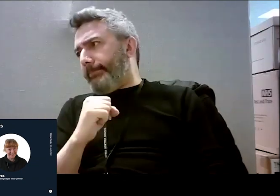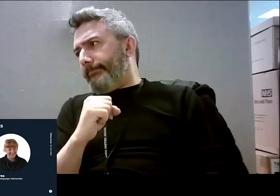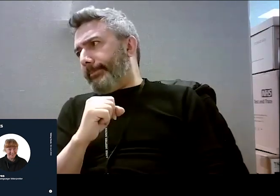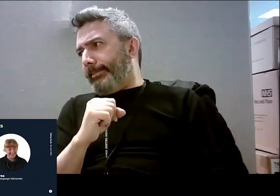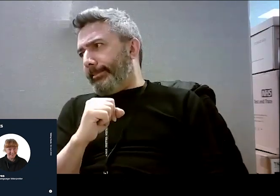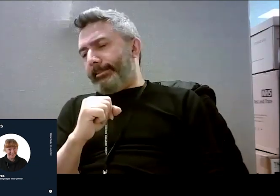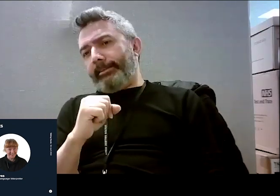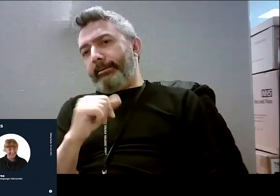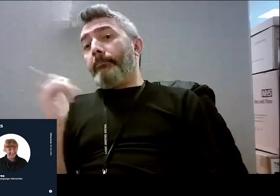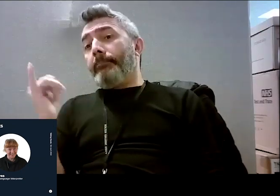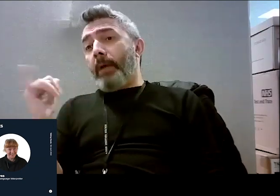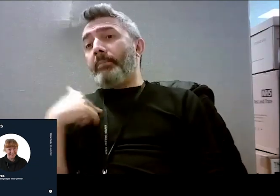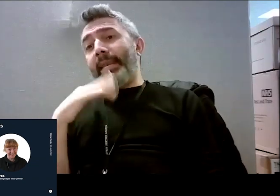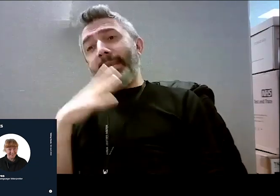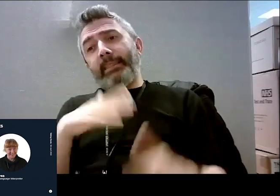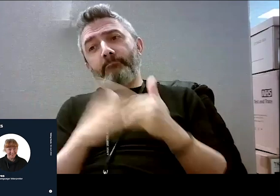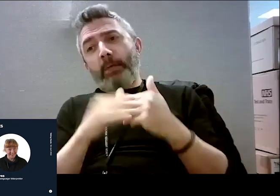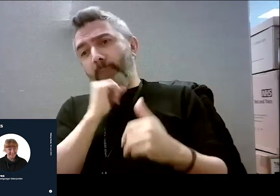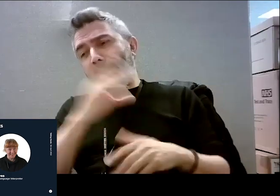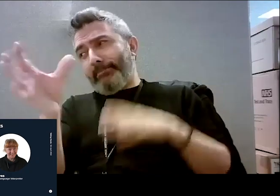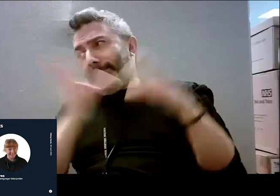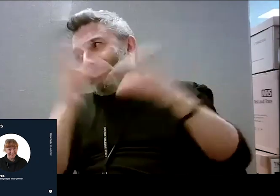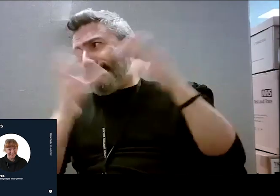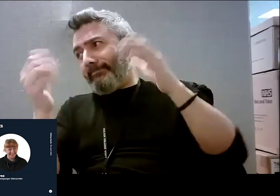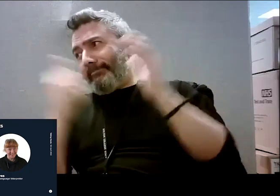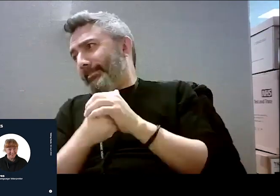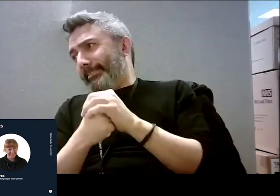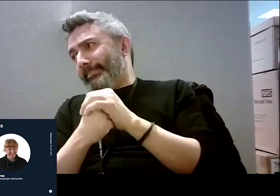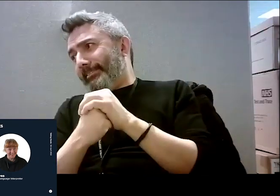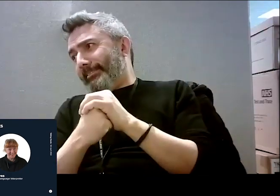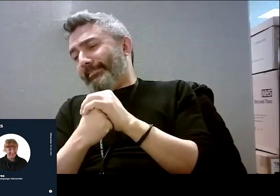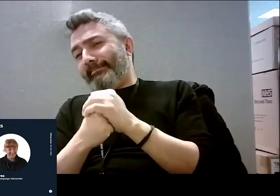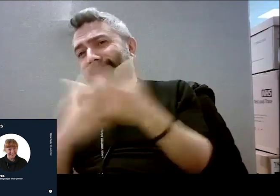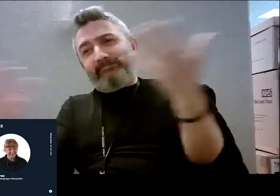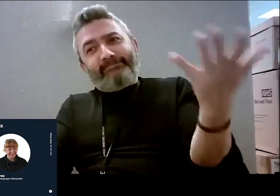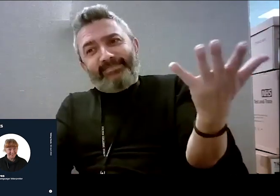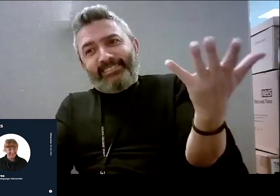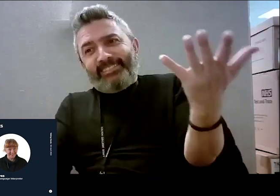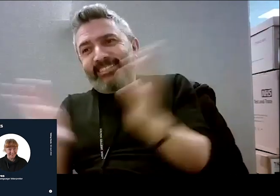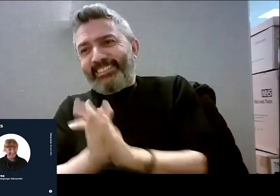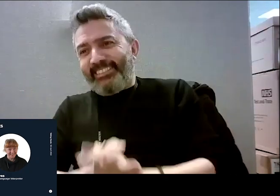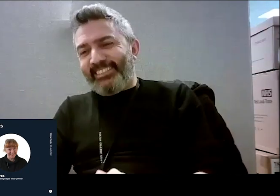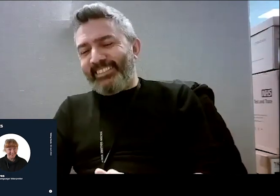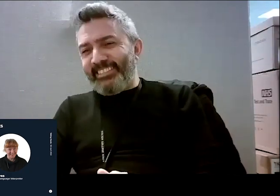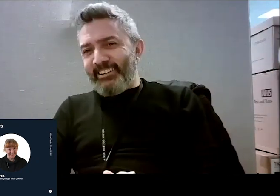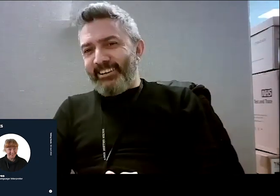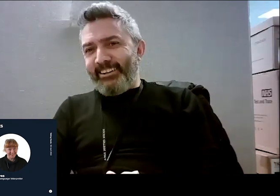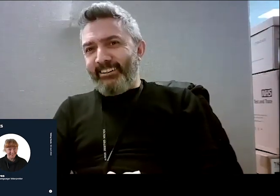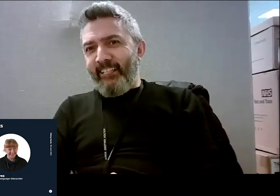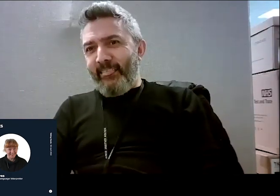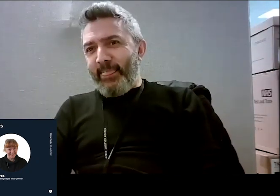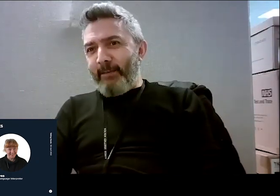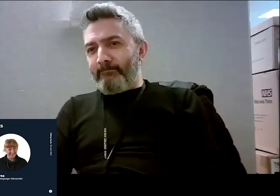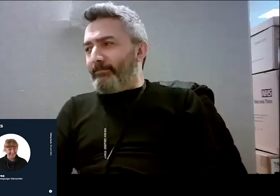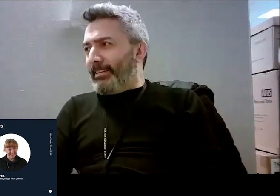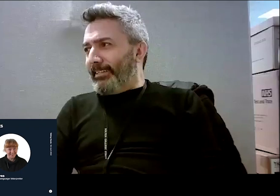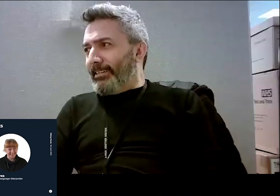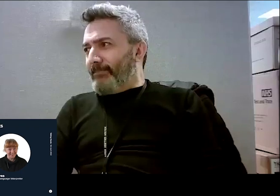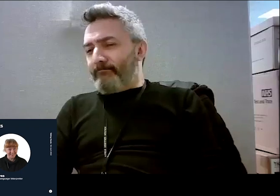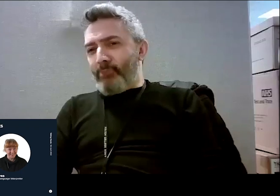Mostly in sign language, we have a lot of female interpreters. We've got very few male interpreters. So if anybody out there would